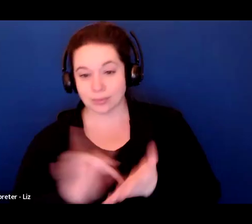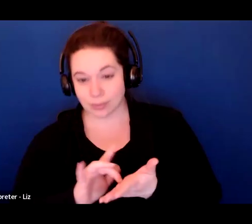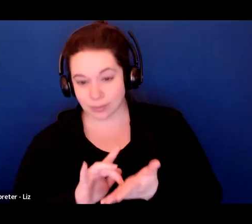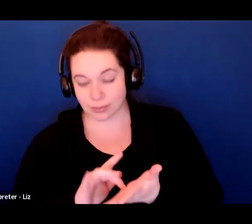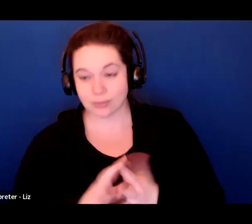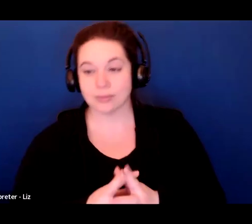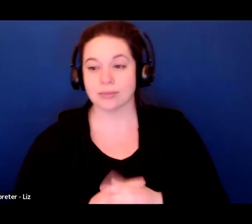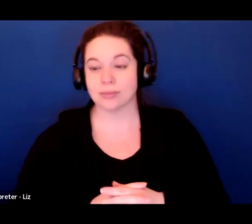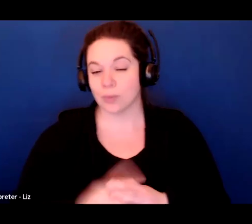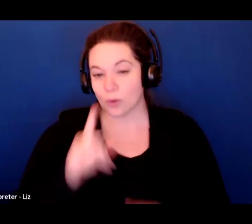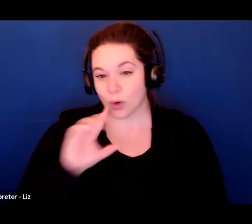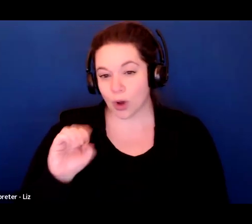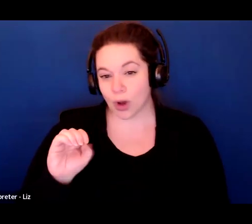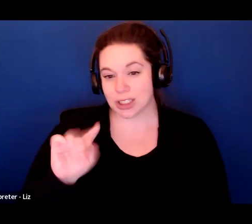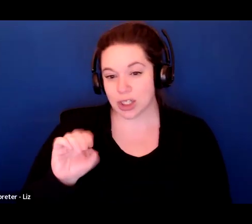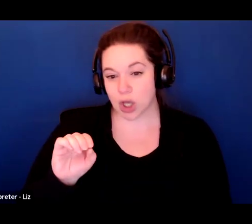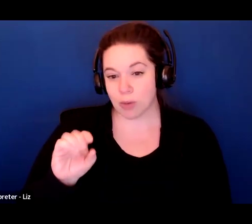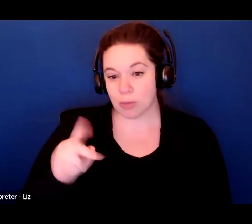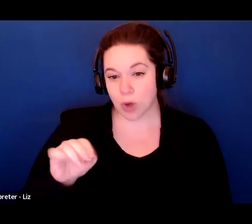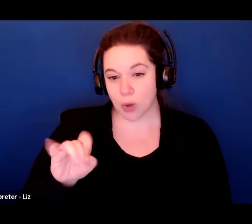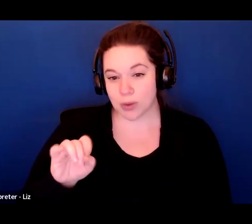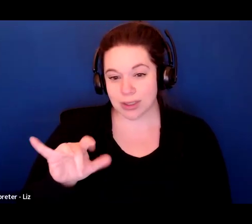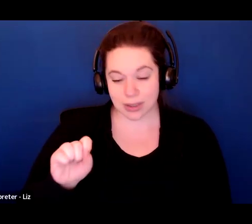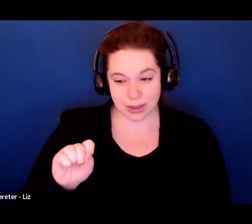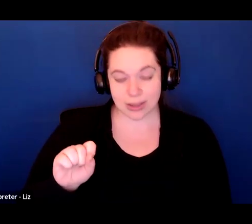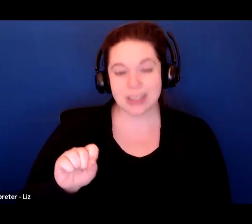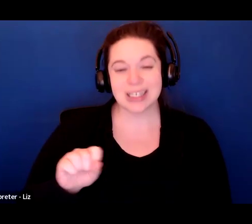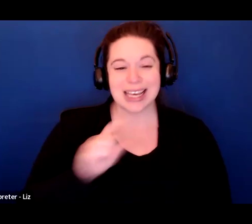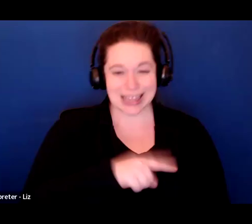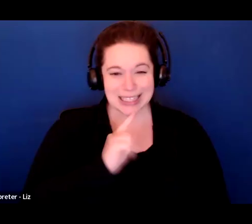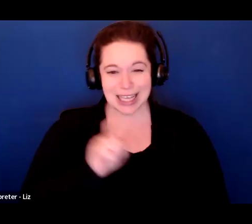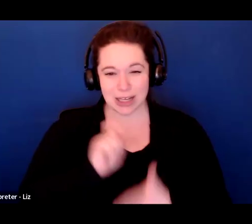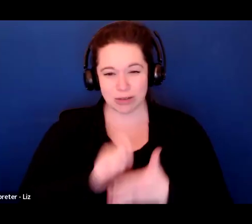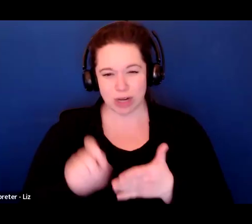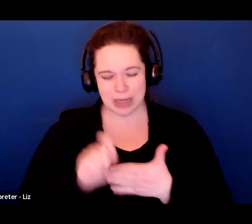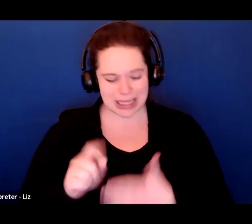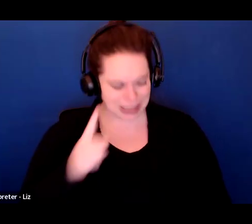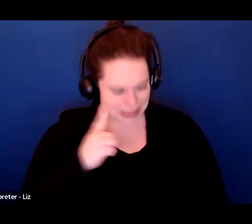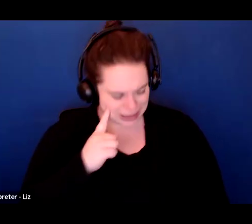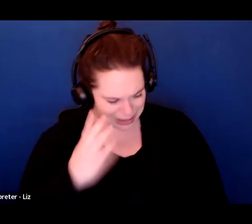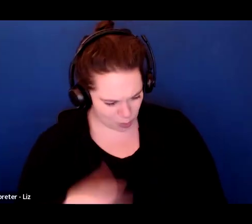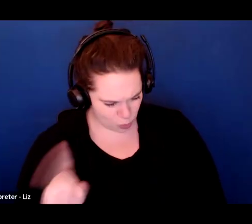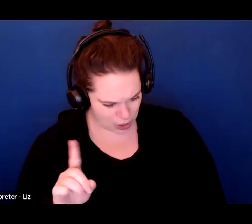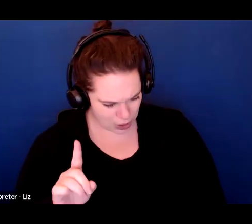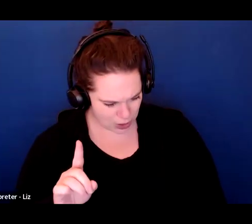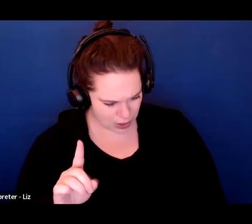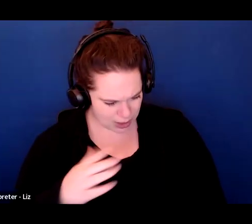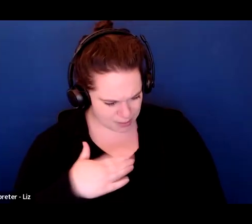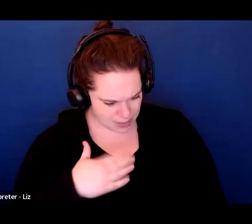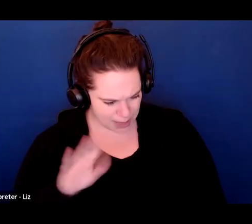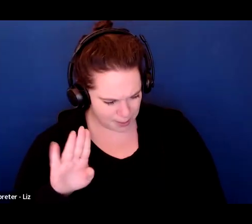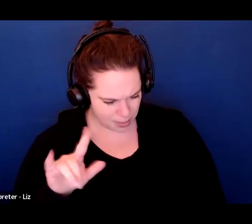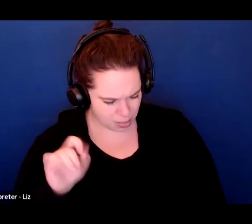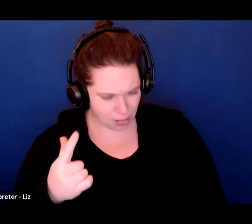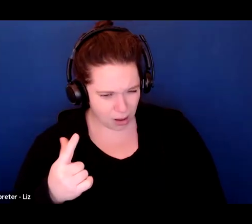medications for osteoporosis. And I wrote about this somewhere, I think in my blog somewhere.